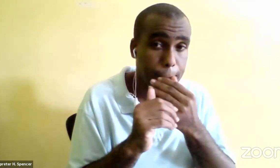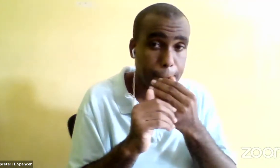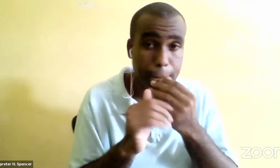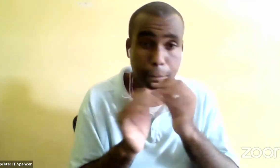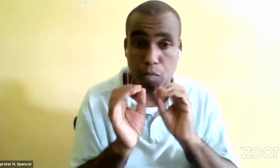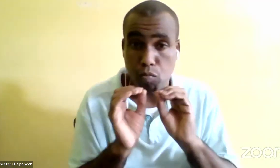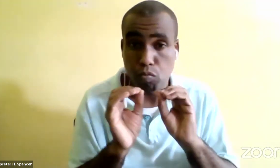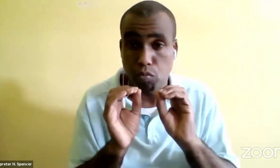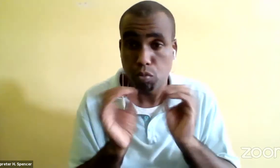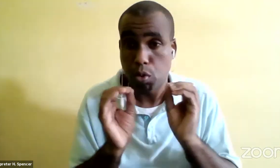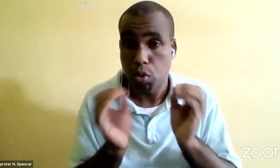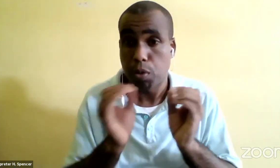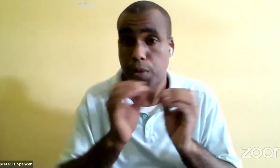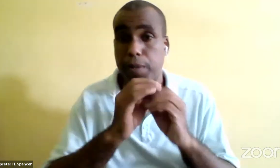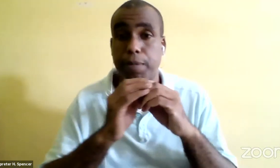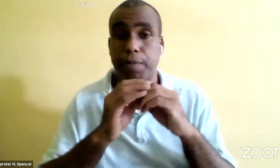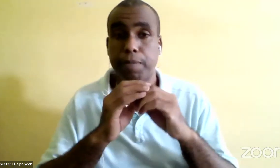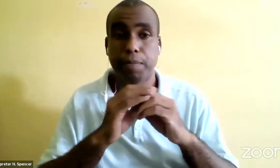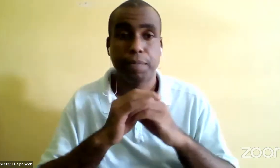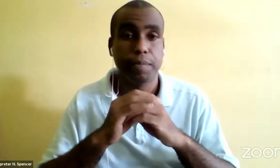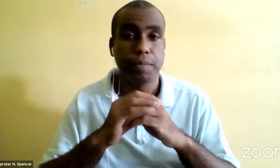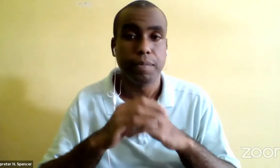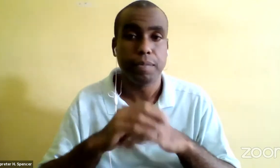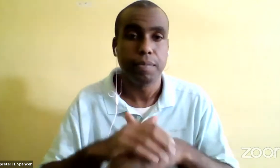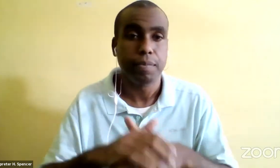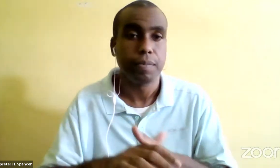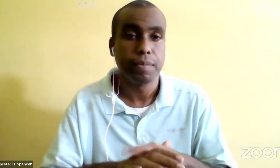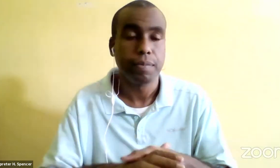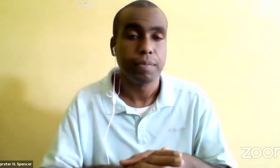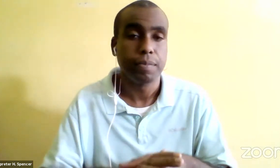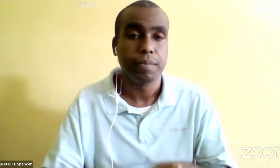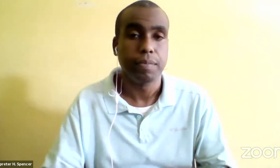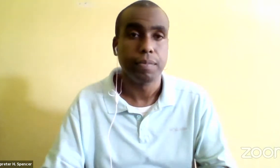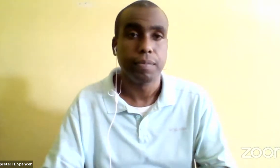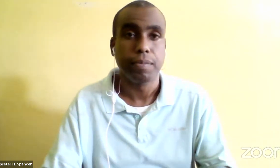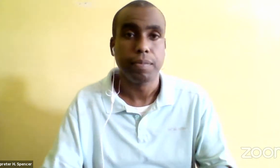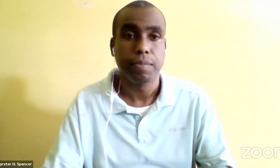Gloria, do you have a question?